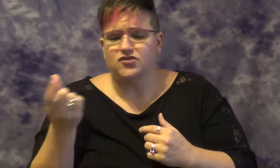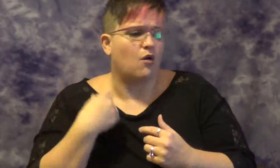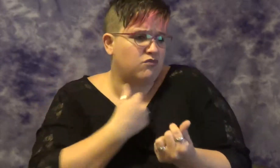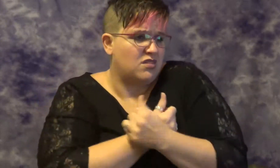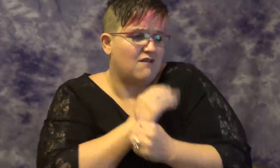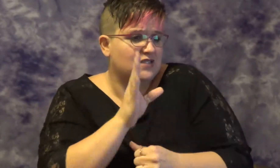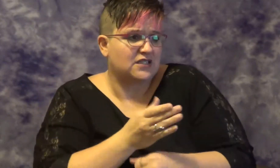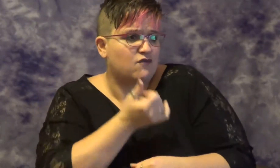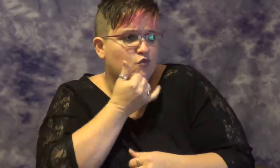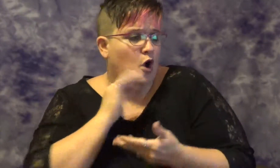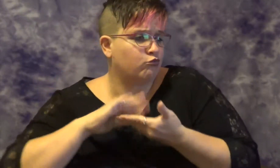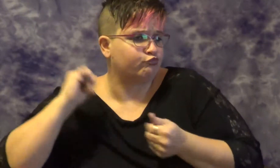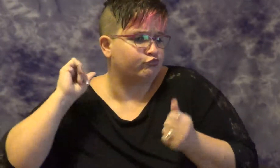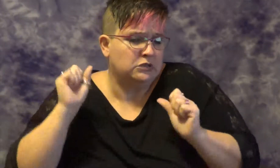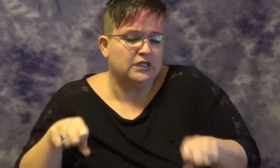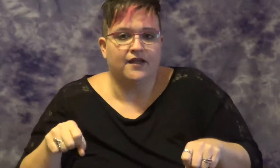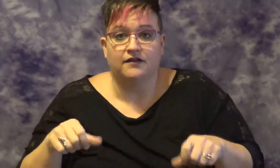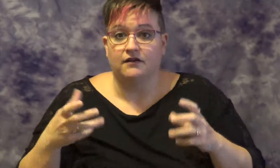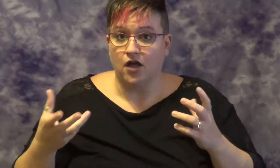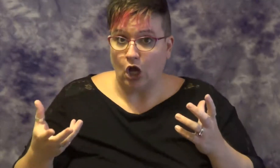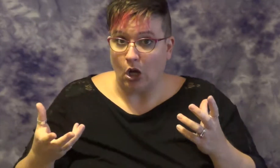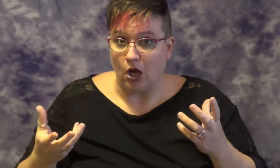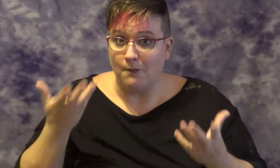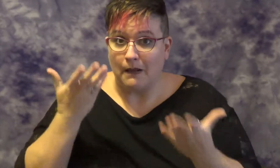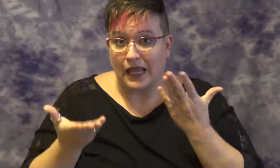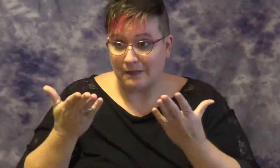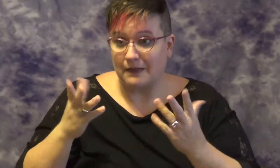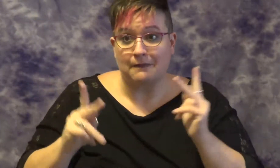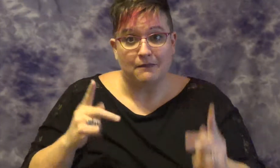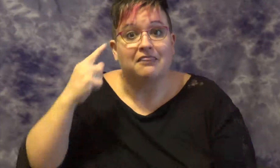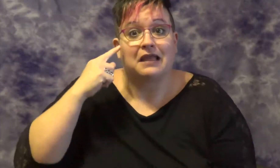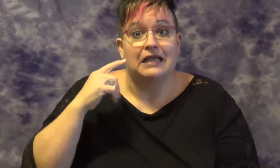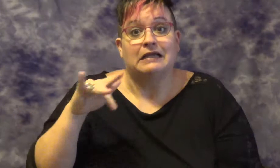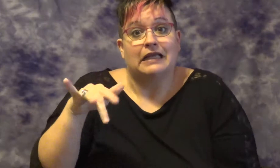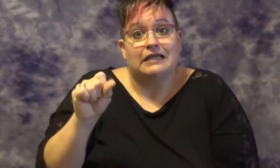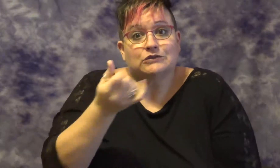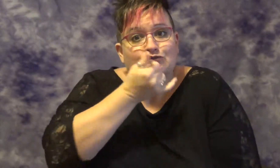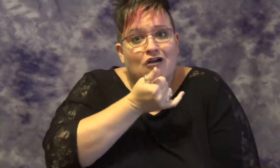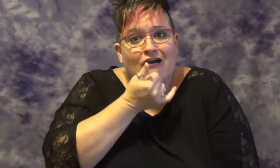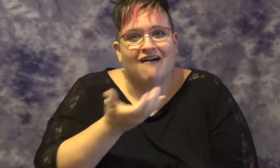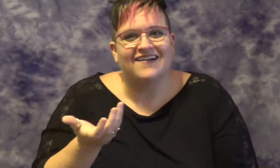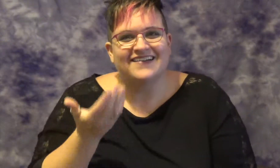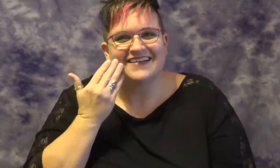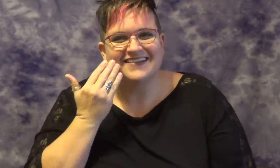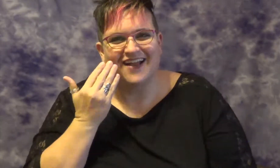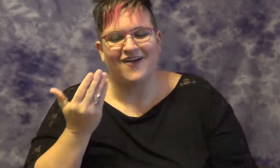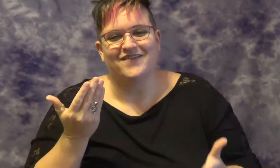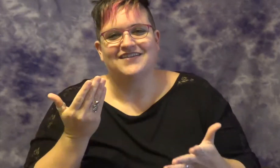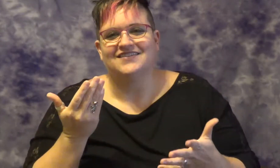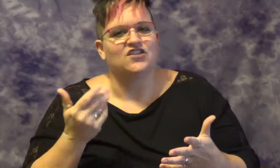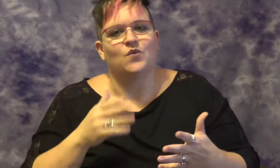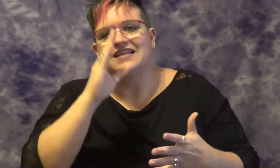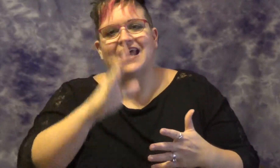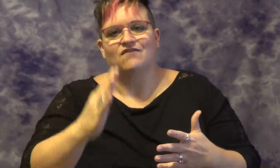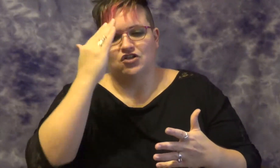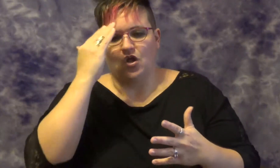prostitute, and if you want to have a one-night stand with that person, love is never wrong. Okay, well, some people would view that, yes, that is